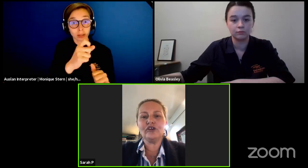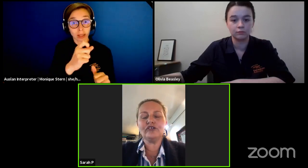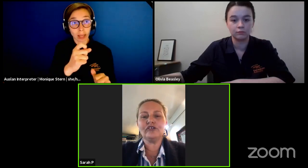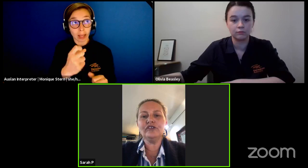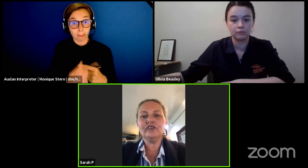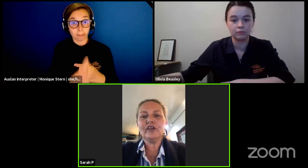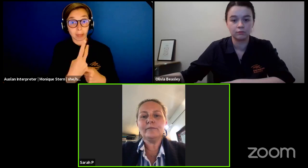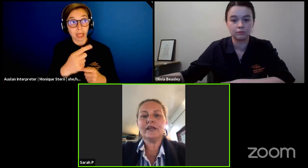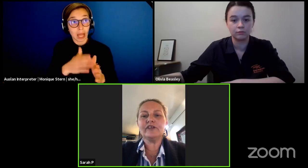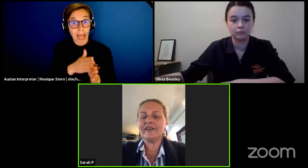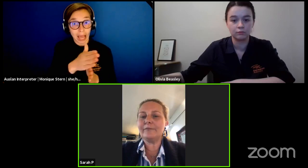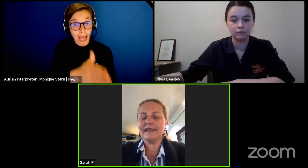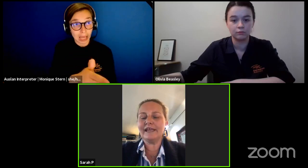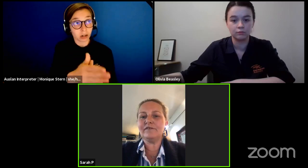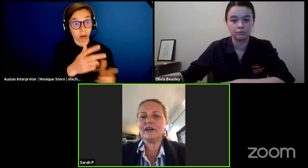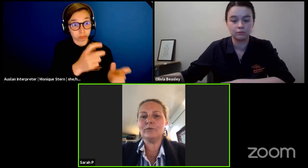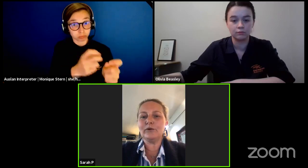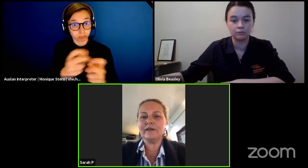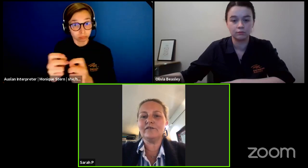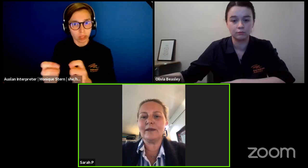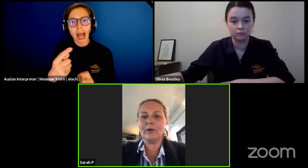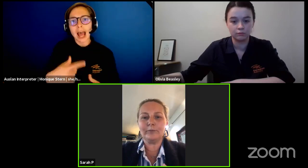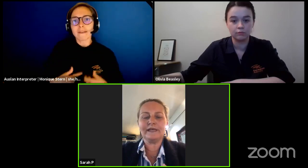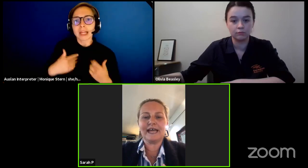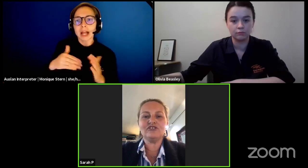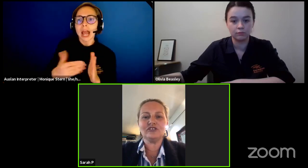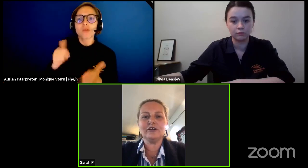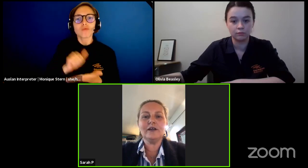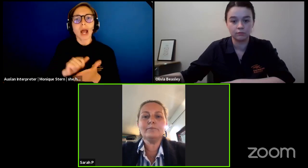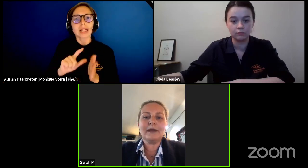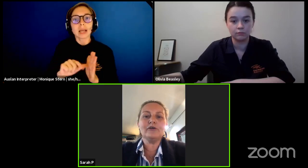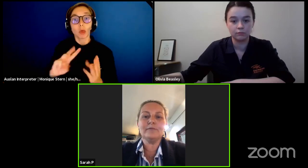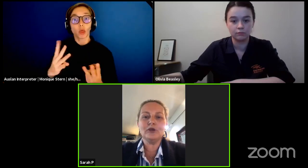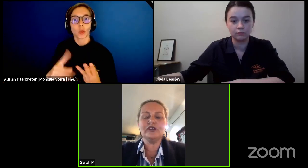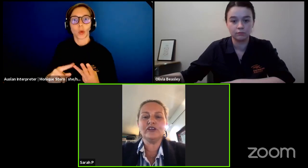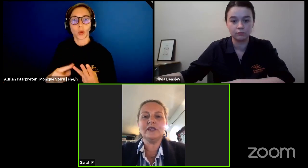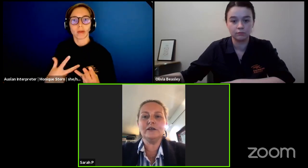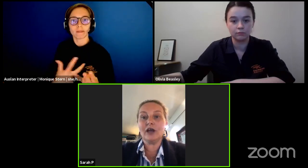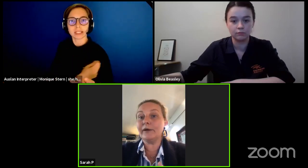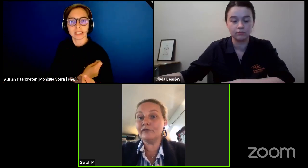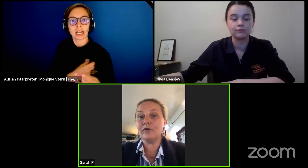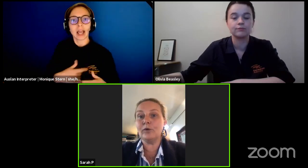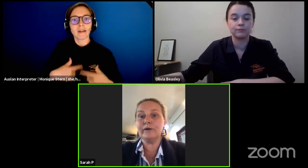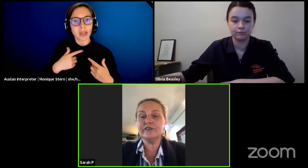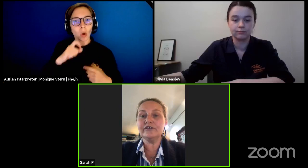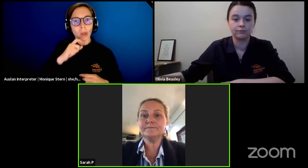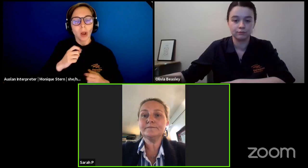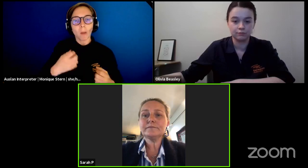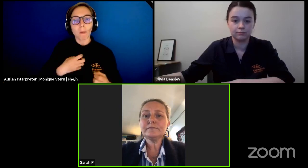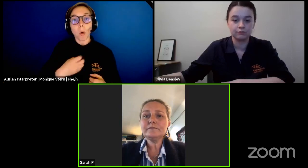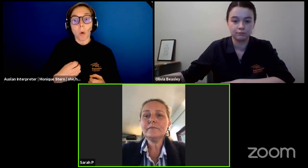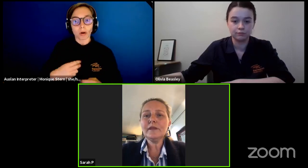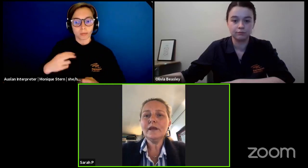third doses because they believe that it will give their population better immunity going forward.